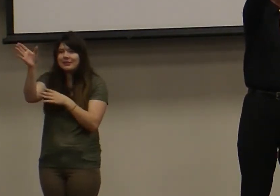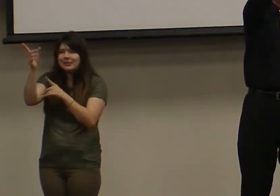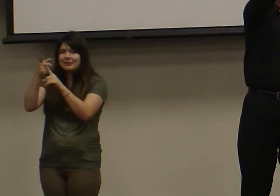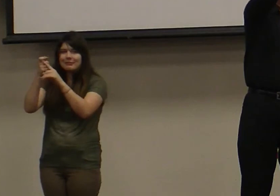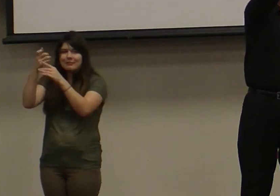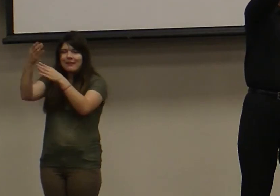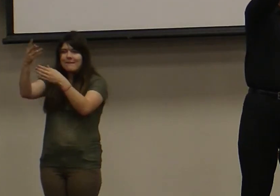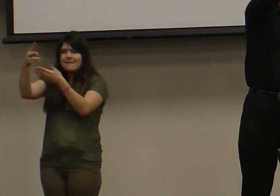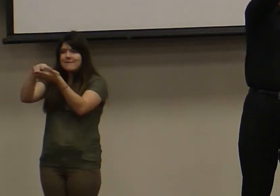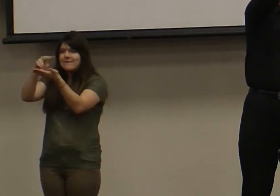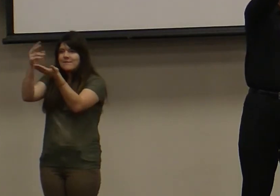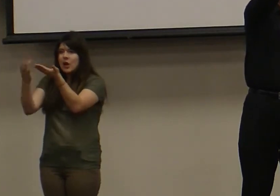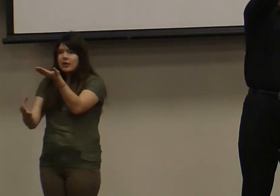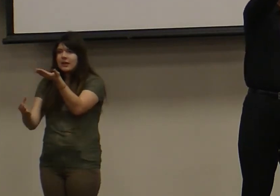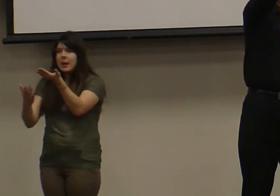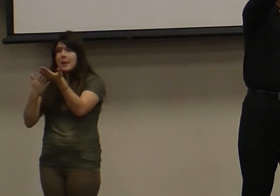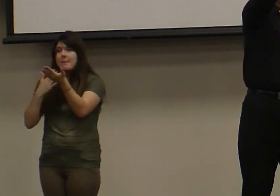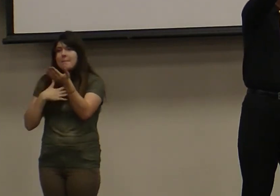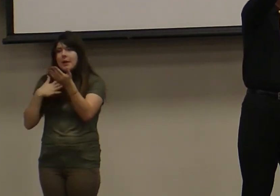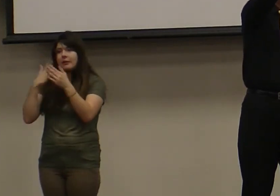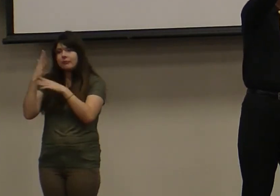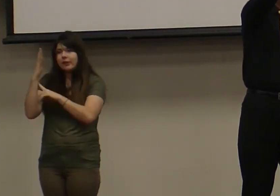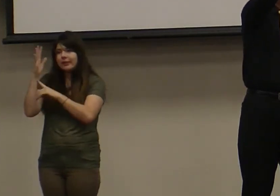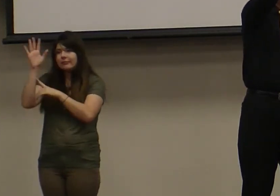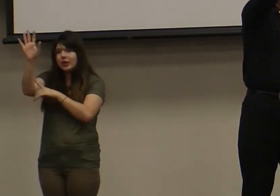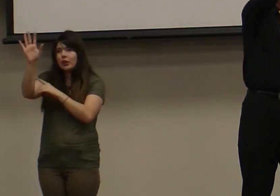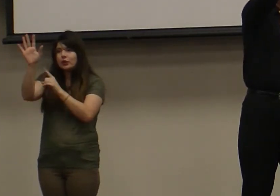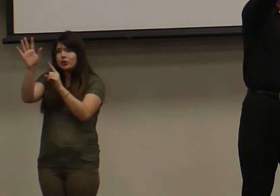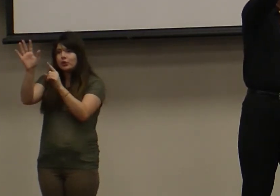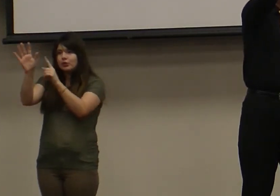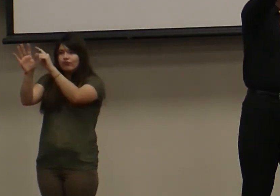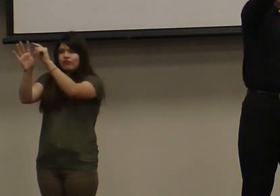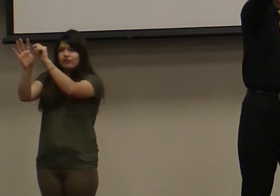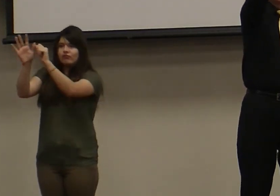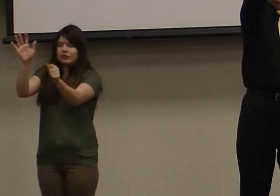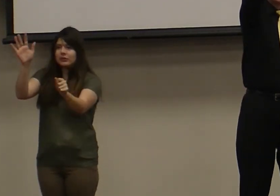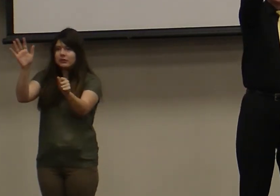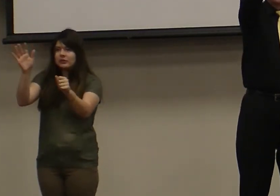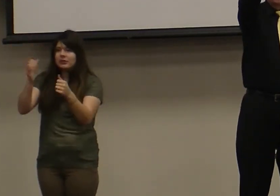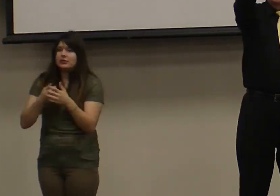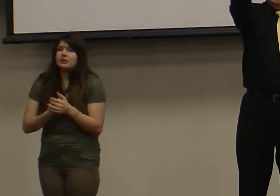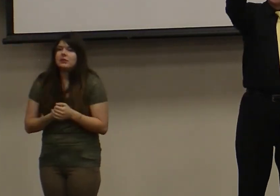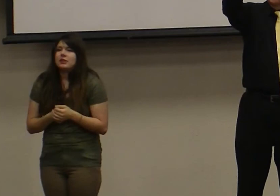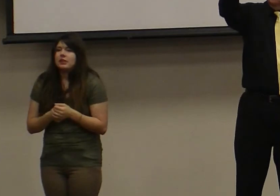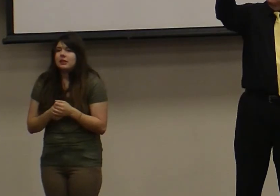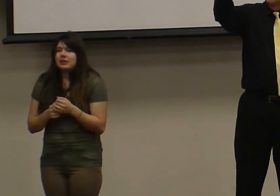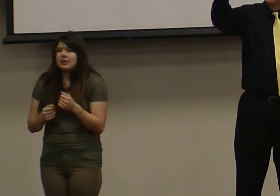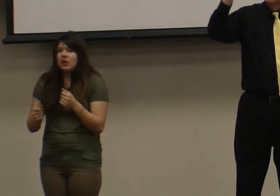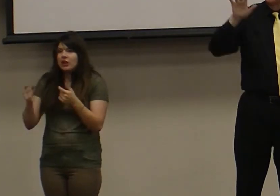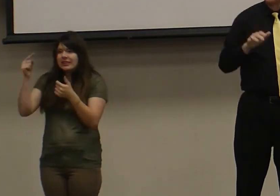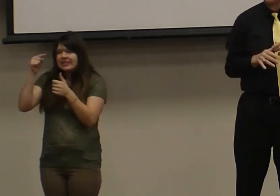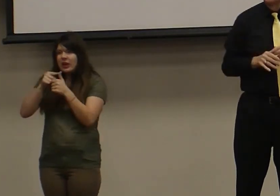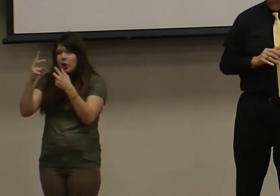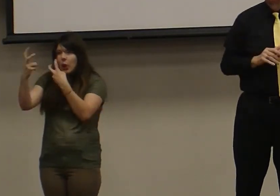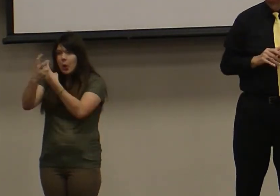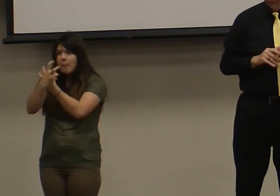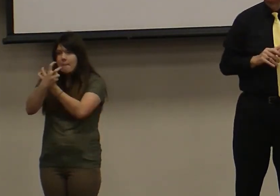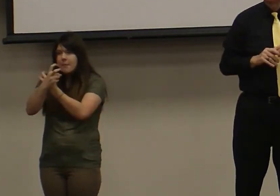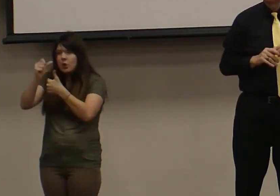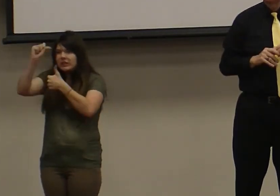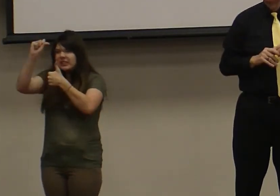shelf. And the right hand got a little too close and sliced all the way to the bone.